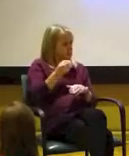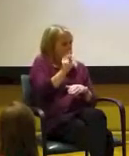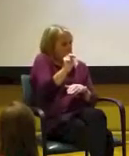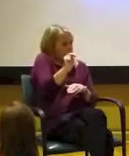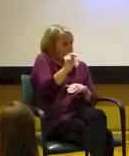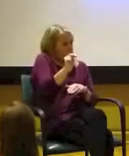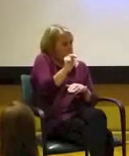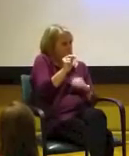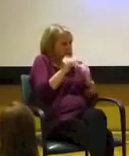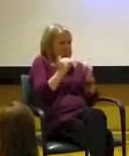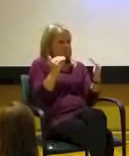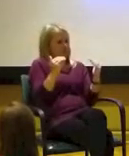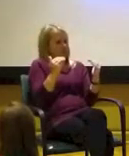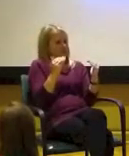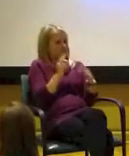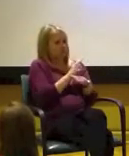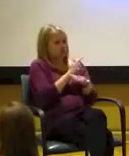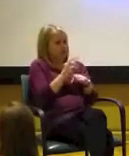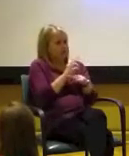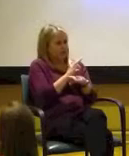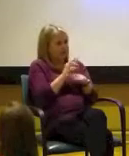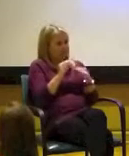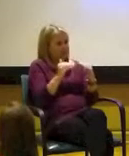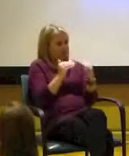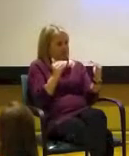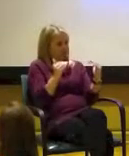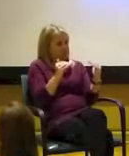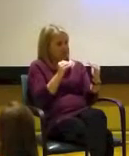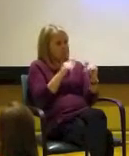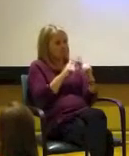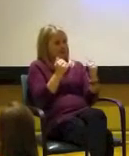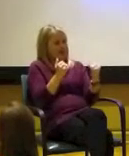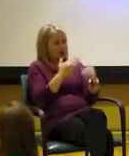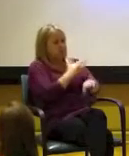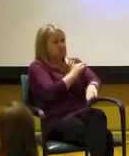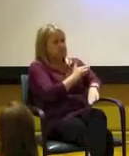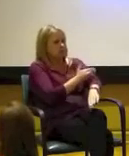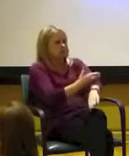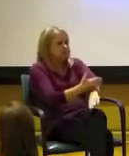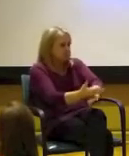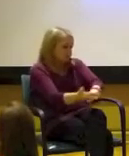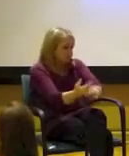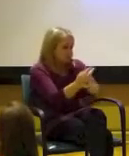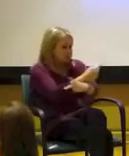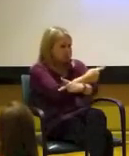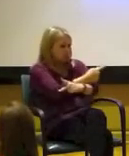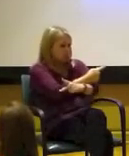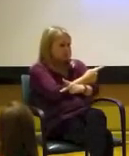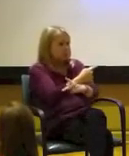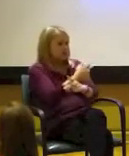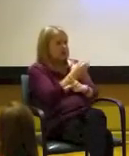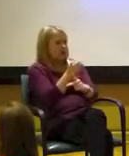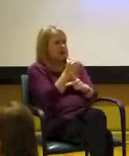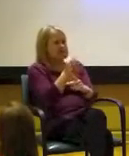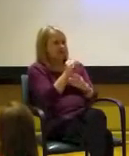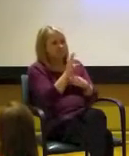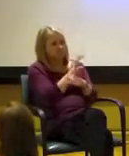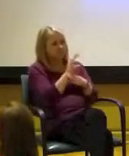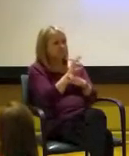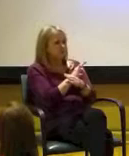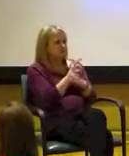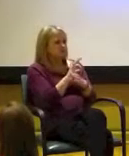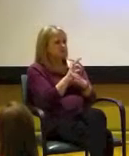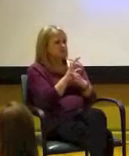level of function, and you're losing some of that function, and you're losing some